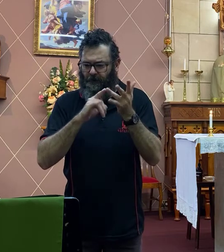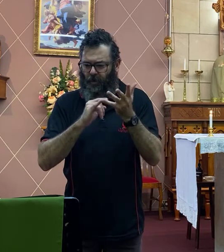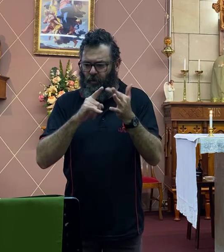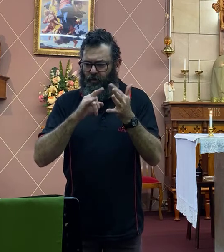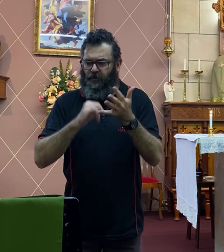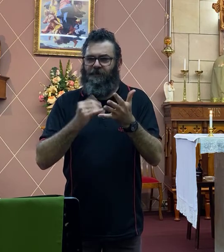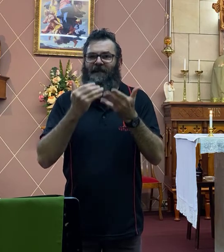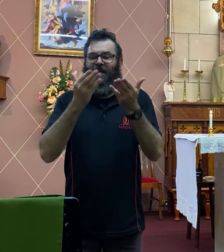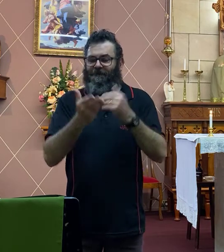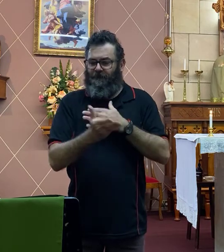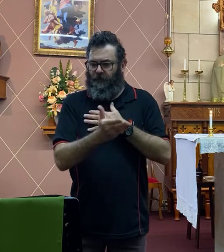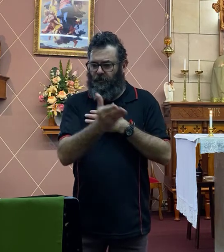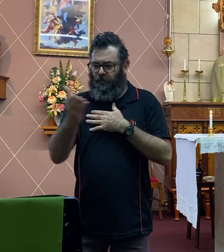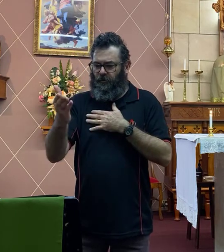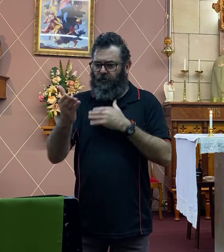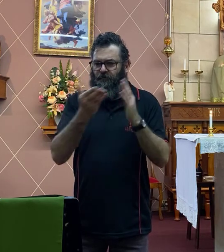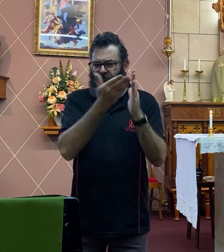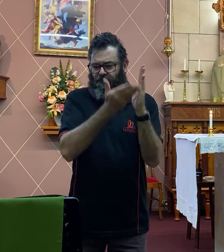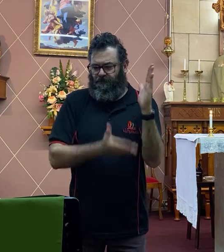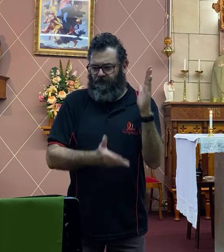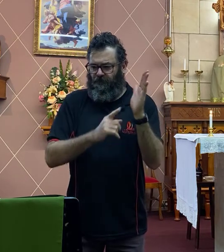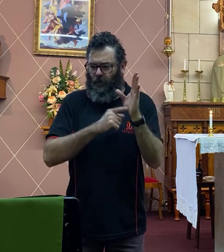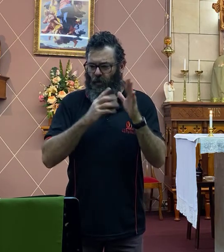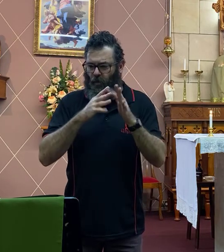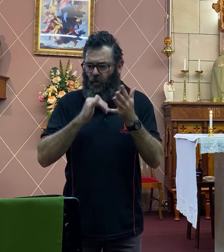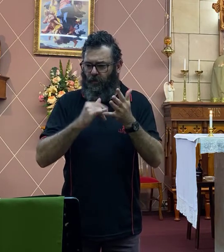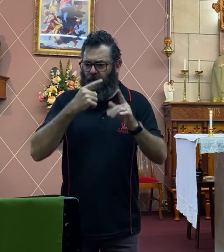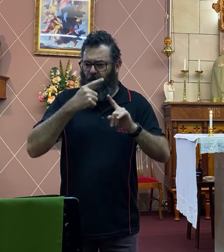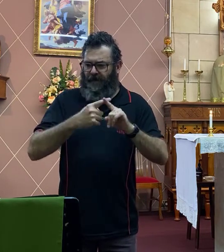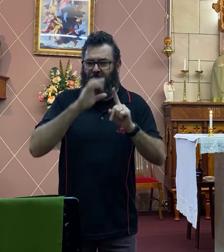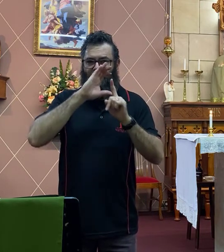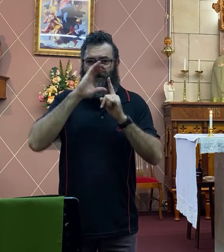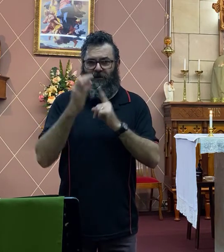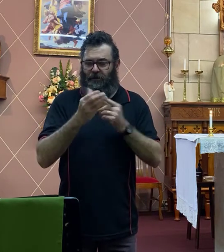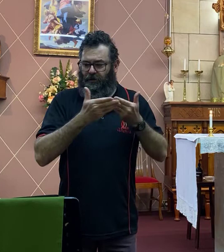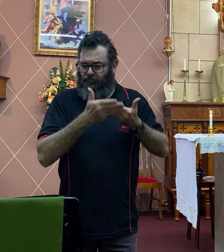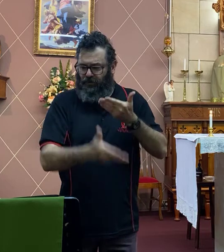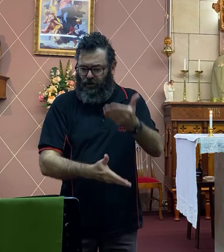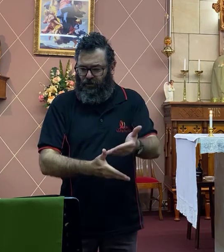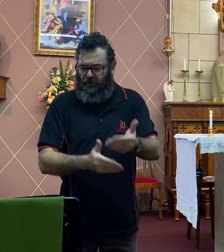I, Moses, give you these laws and customs